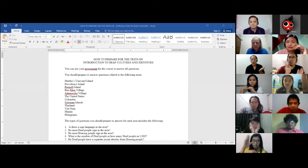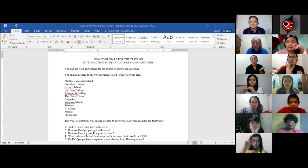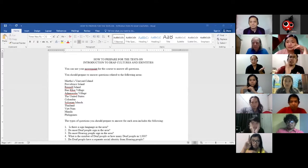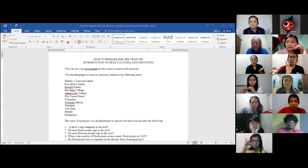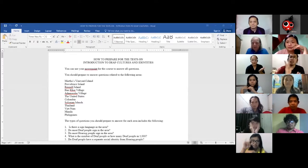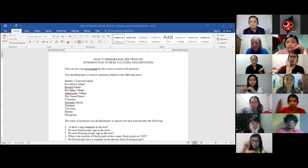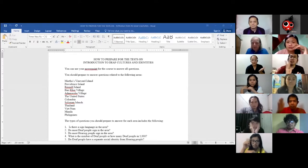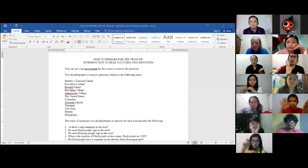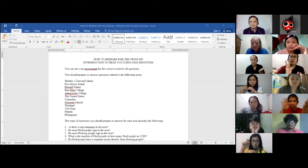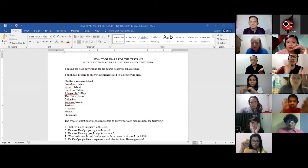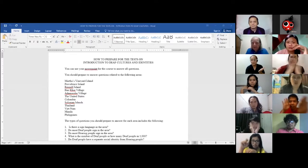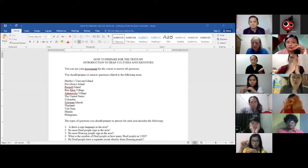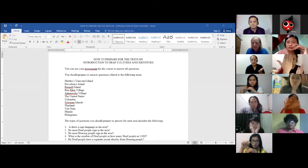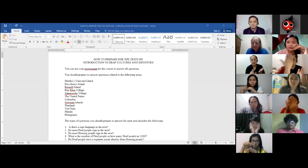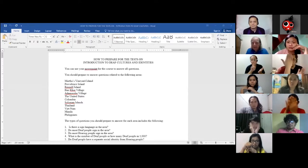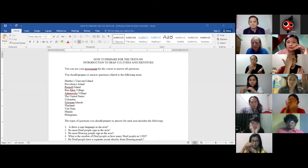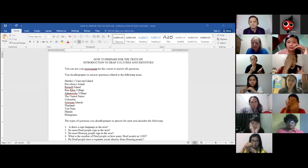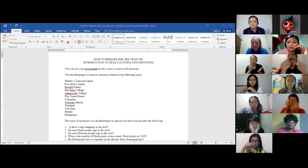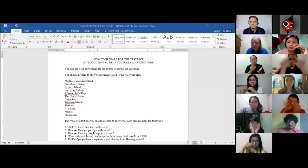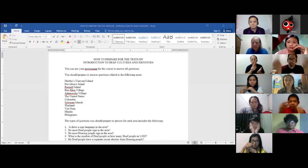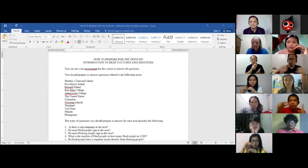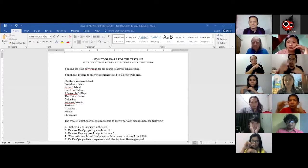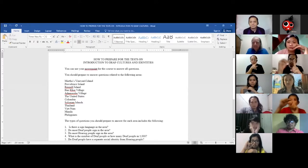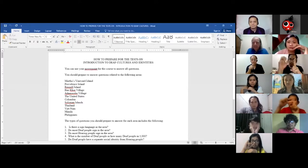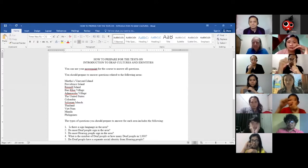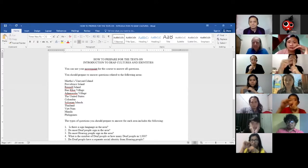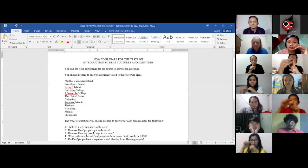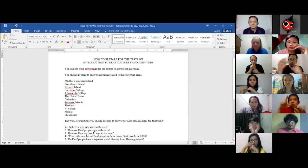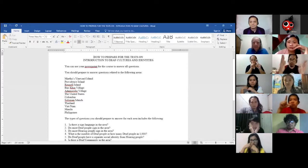use your PowerPoints to make the answer to these, and then